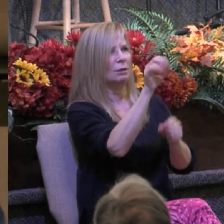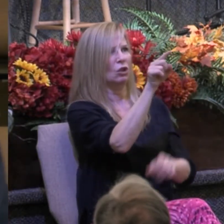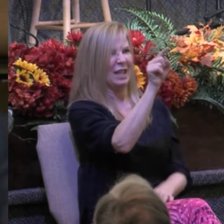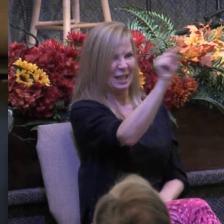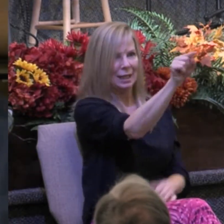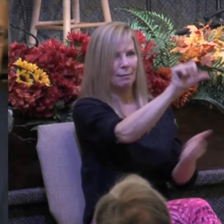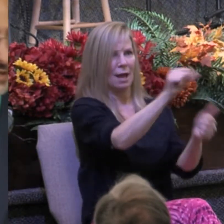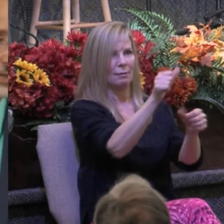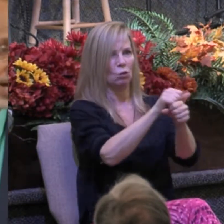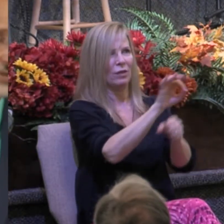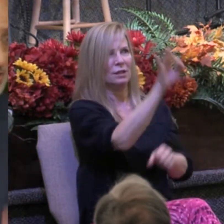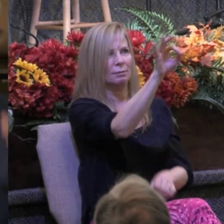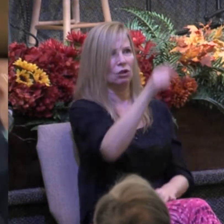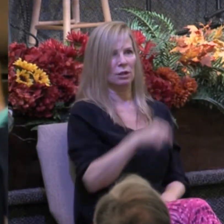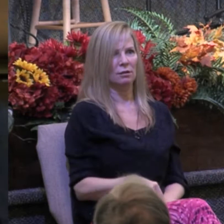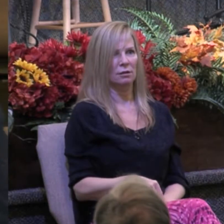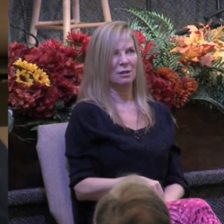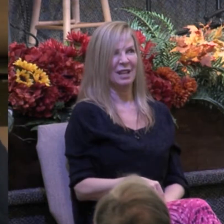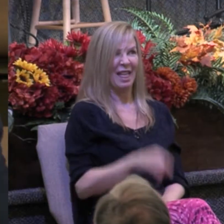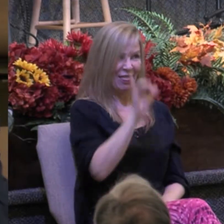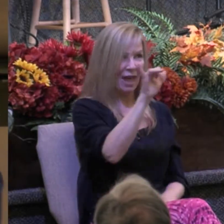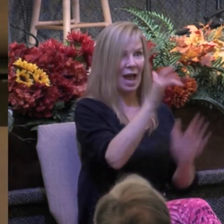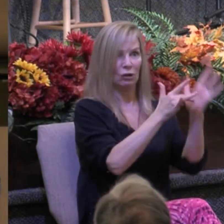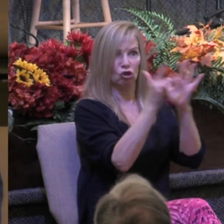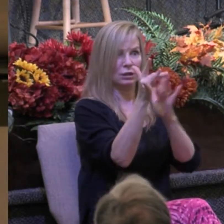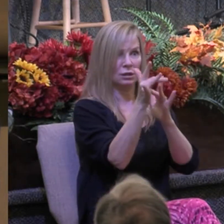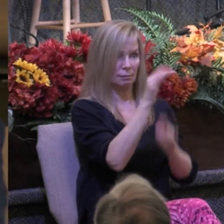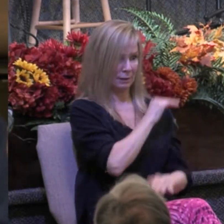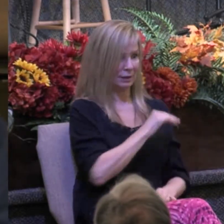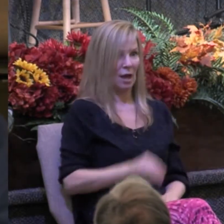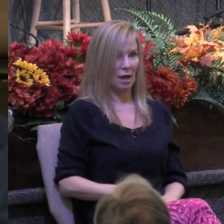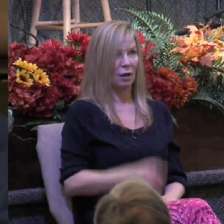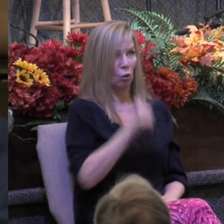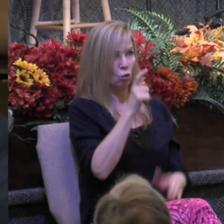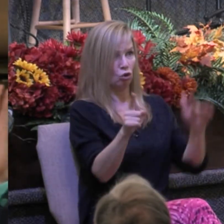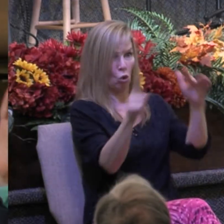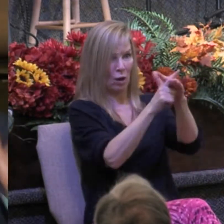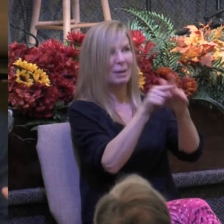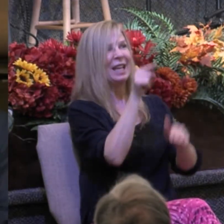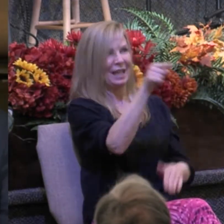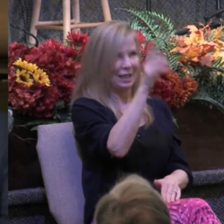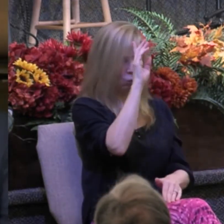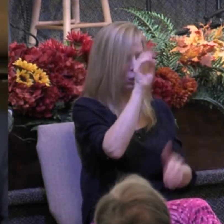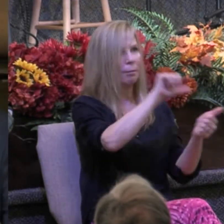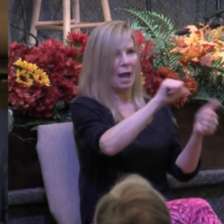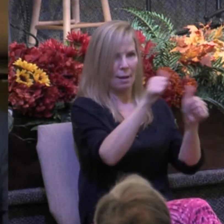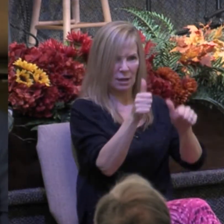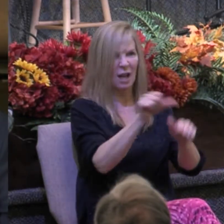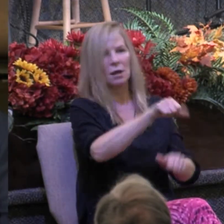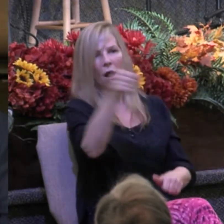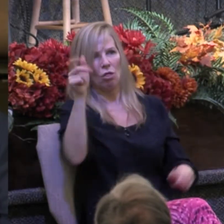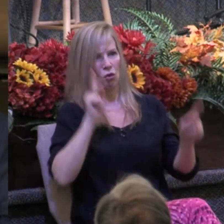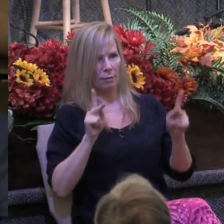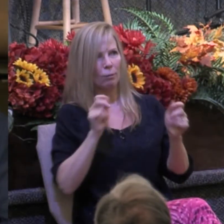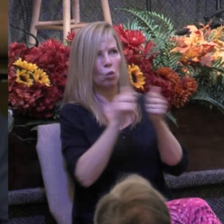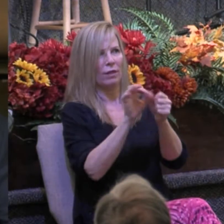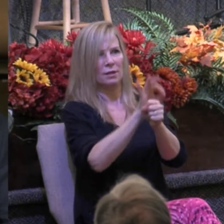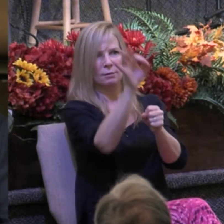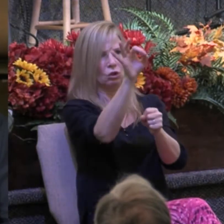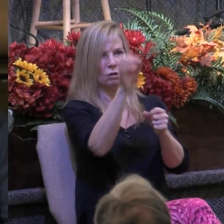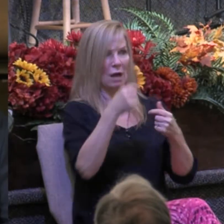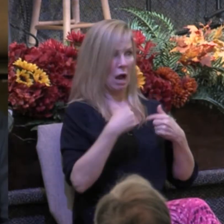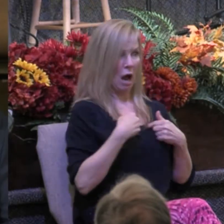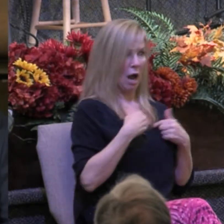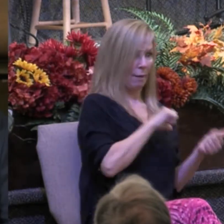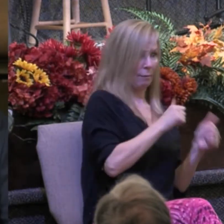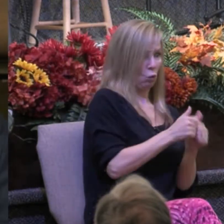Spirit.'" John said, this Jesus, the Messiah, the King, he will be baptizing others with the Holy Spirit.